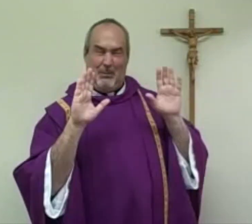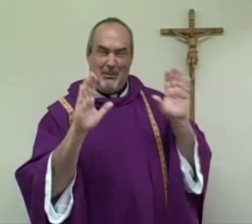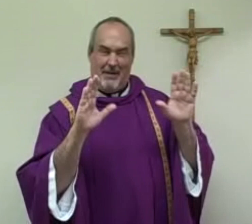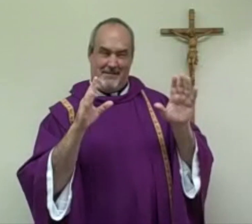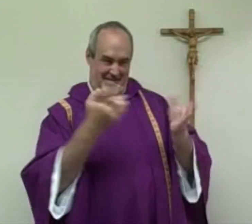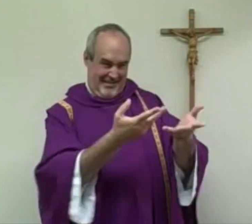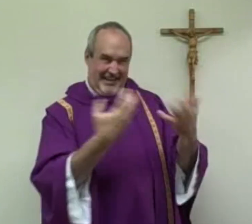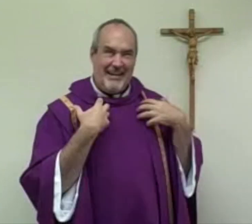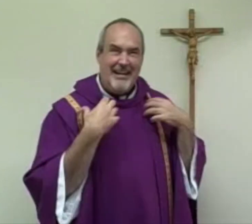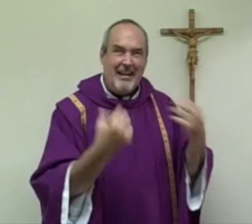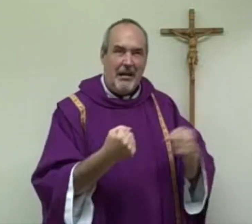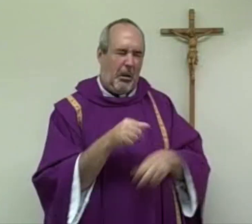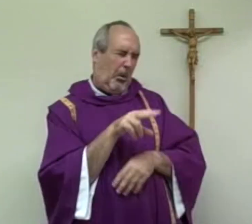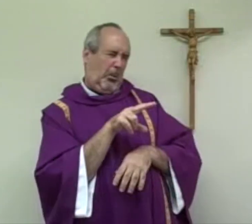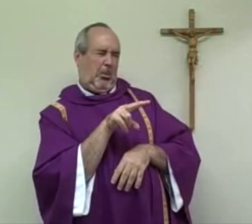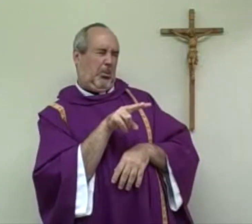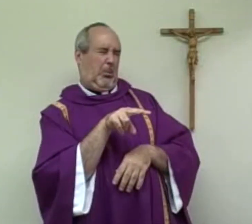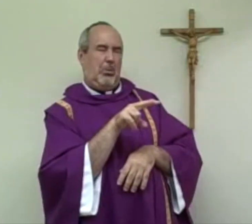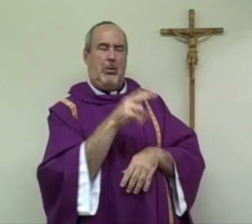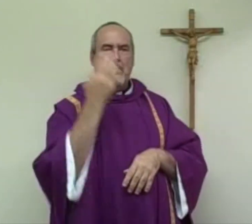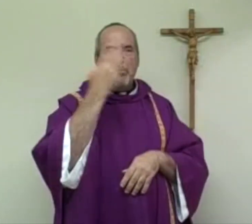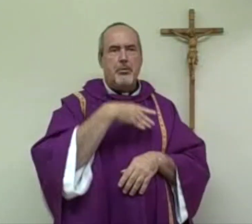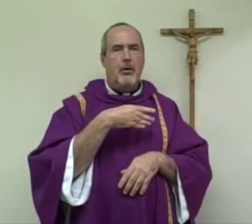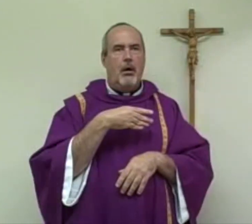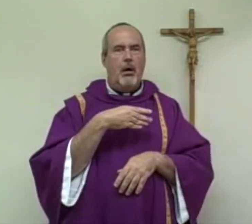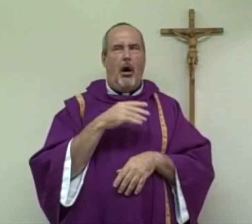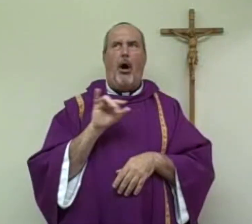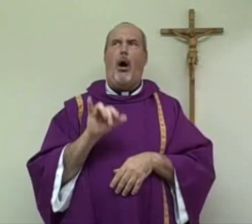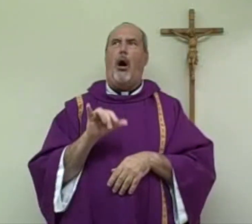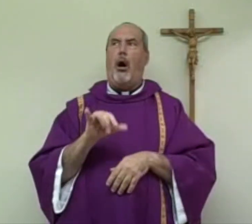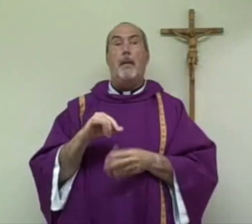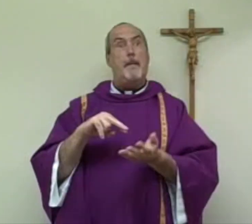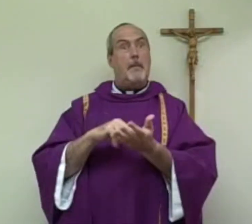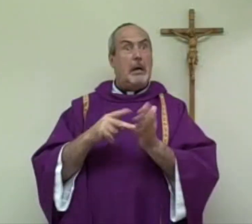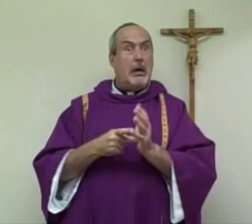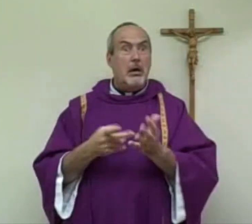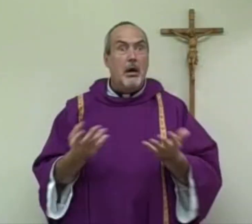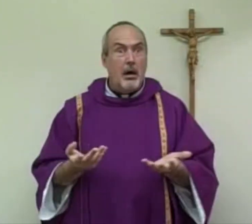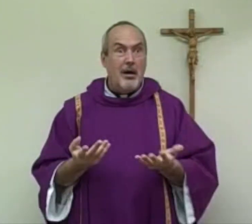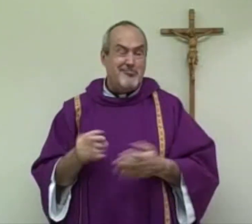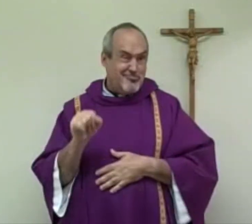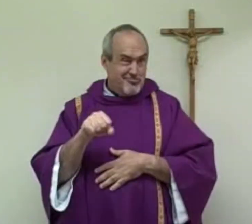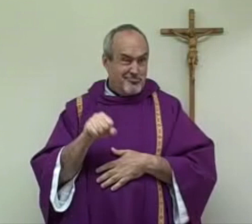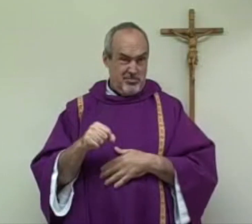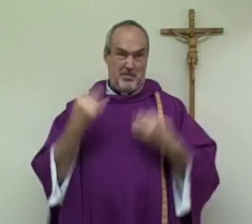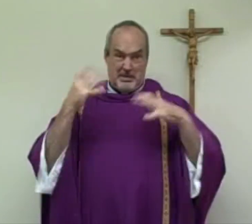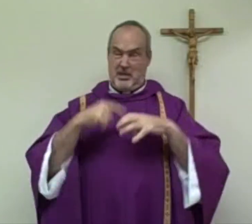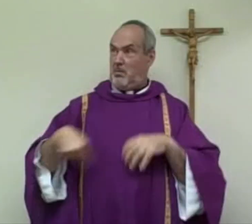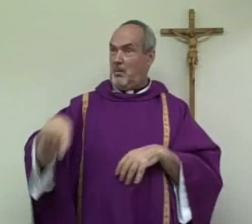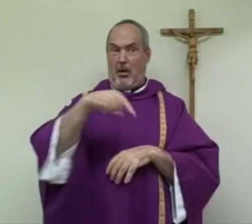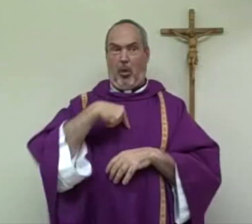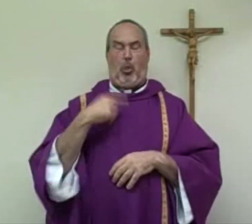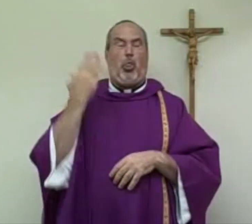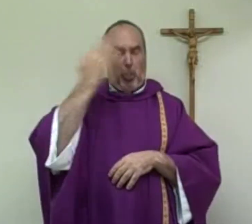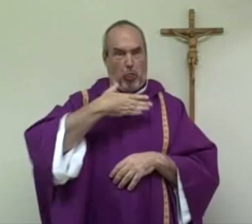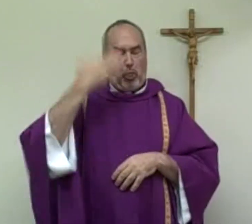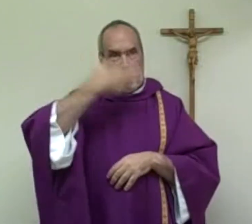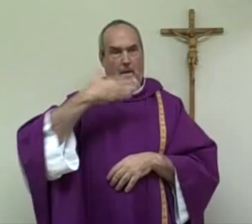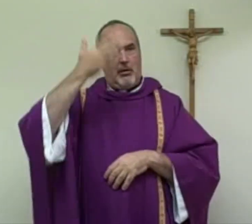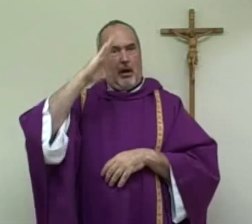really see Jesus' wonderful work or healing. They couldn't see it. So that means, yes, that we